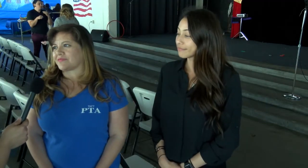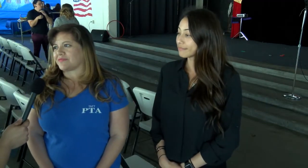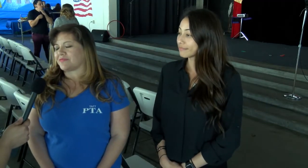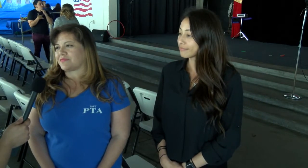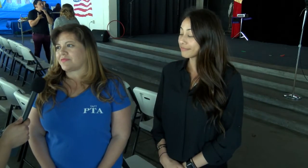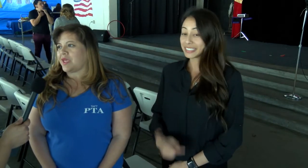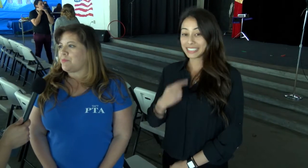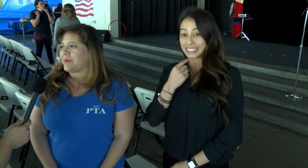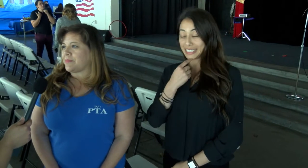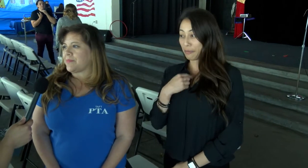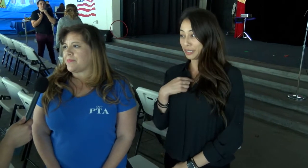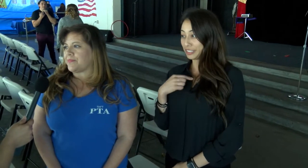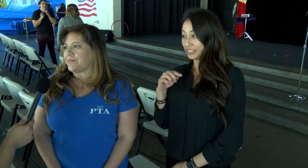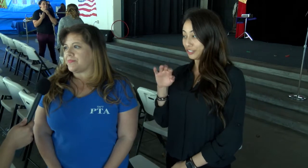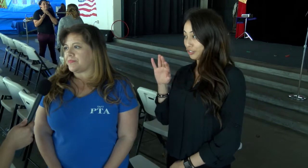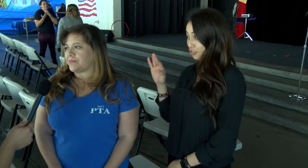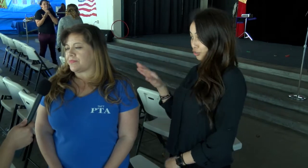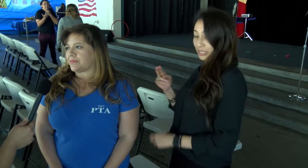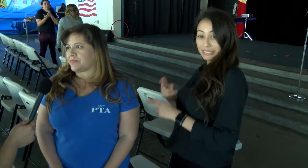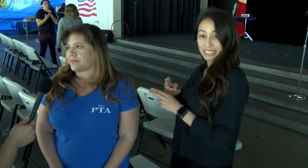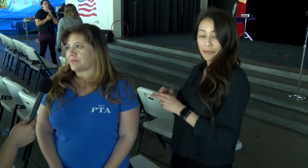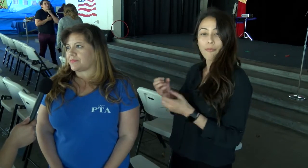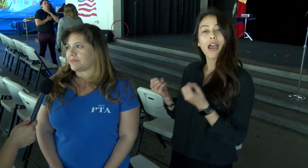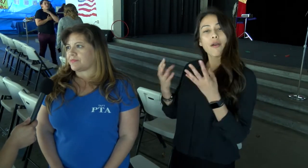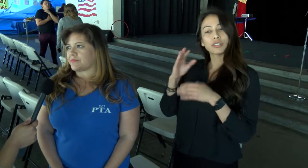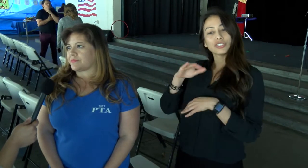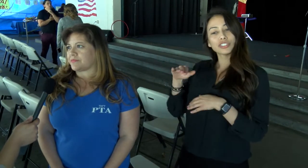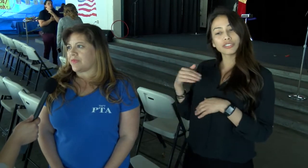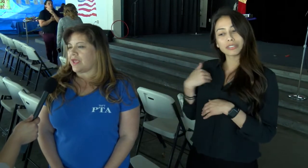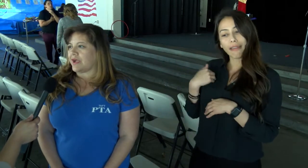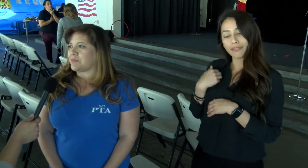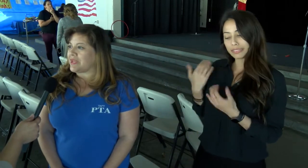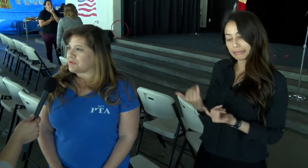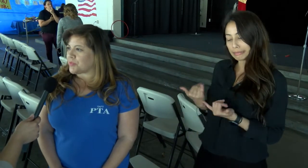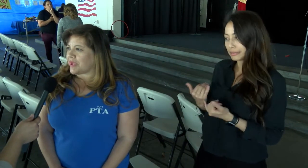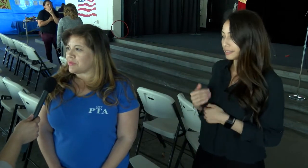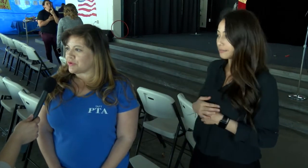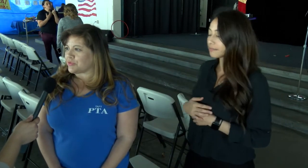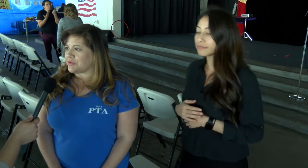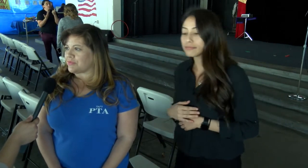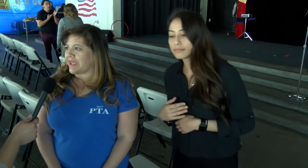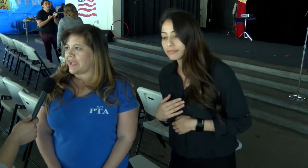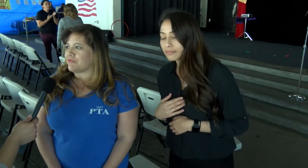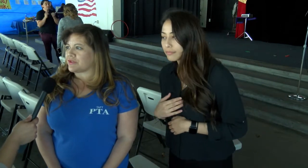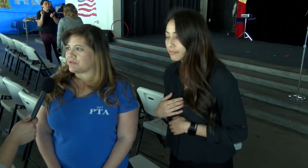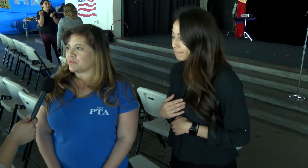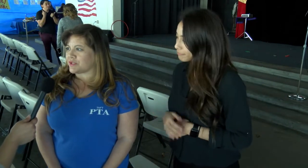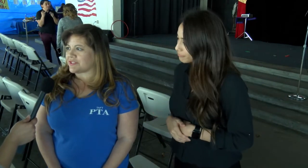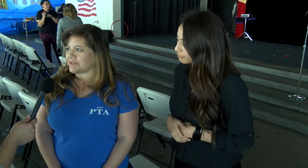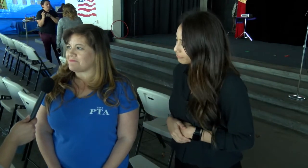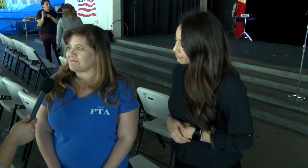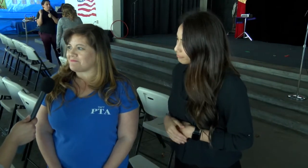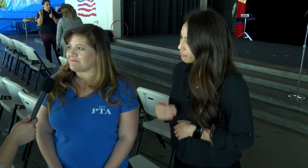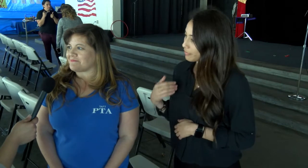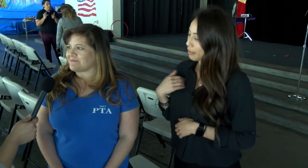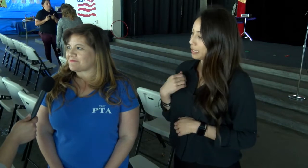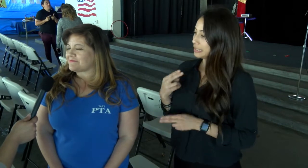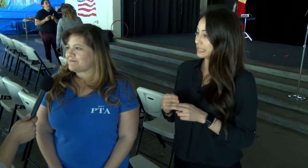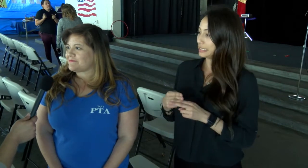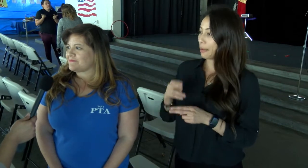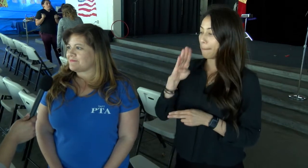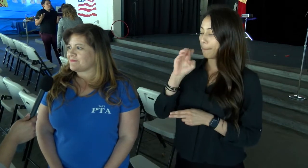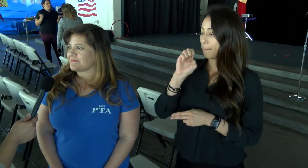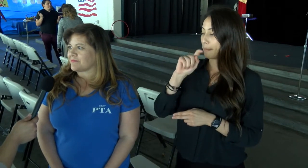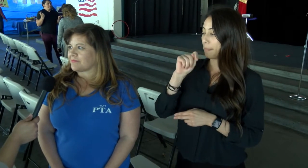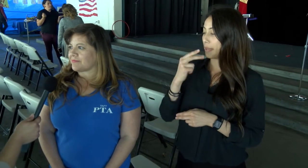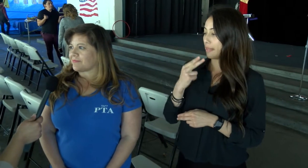your name and how many children you have here at Taft. My name is Rebecca Berber, and I have one son. Okay.